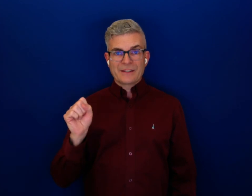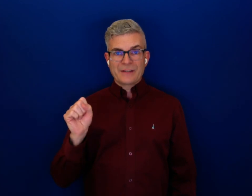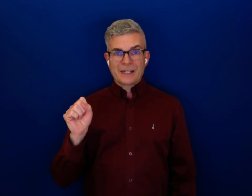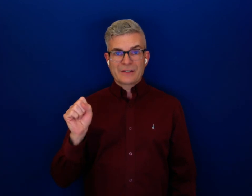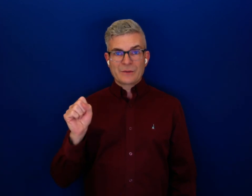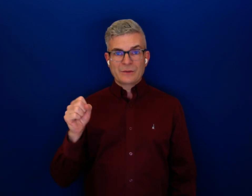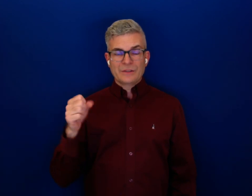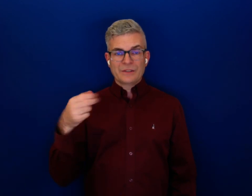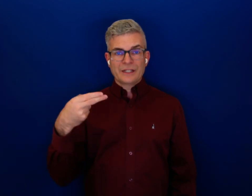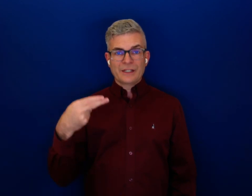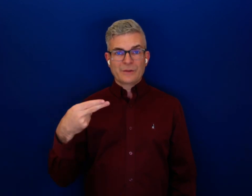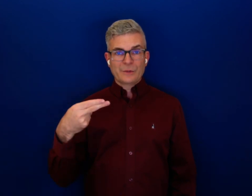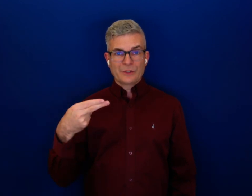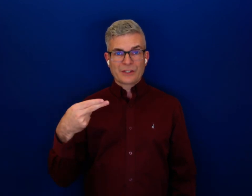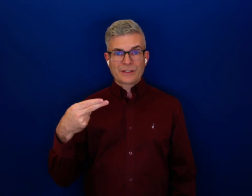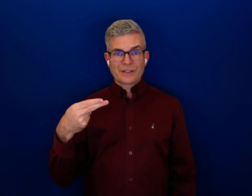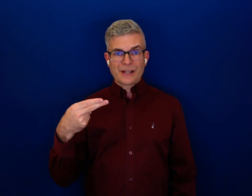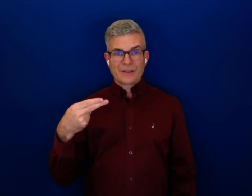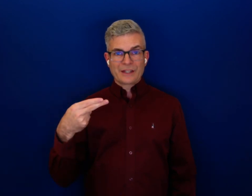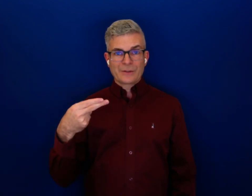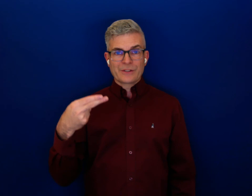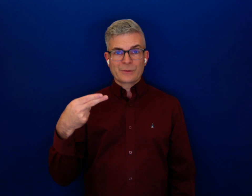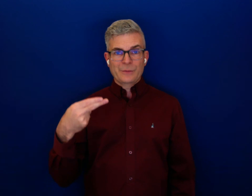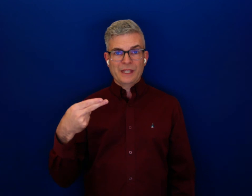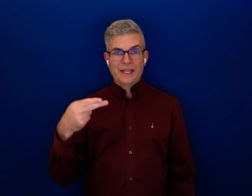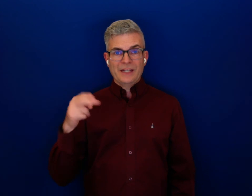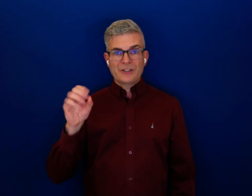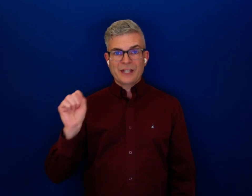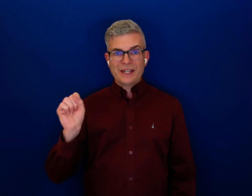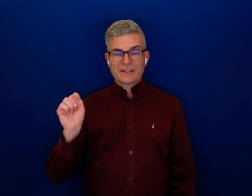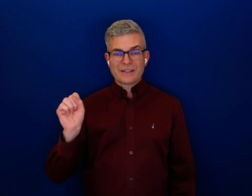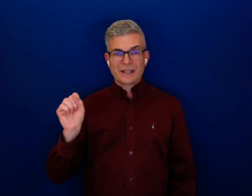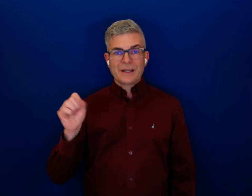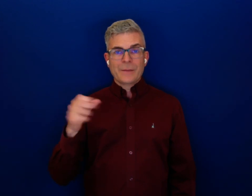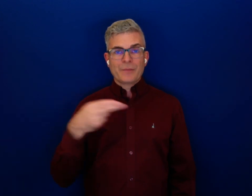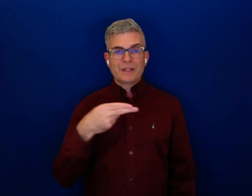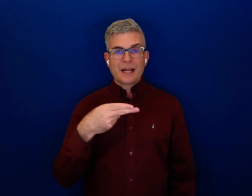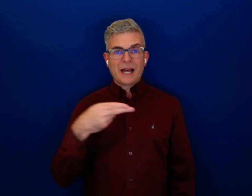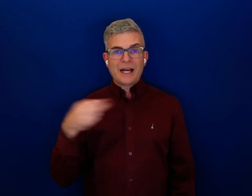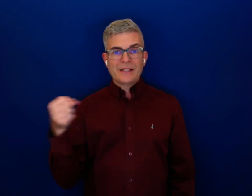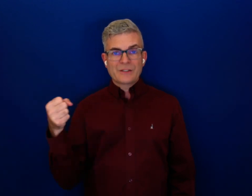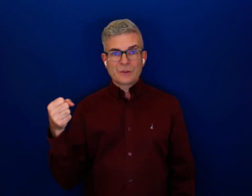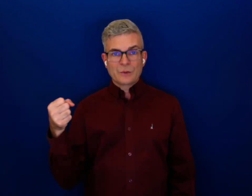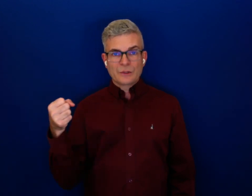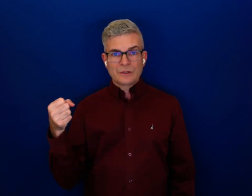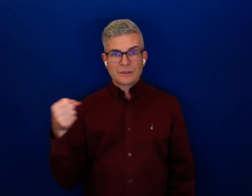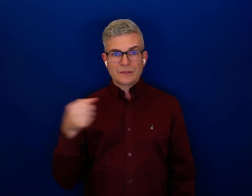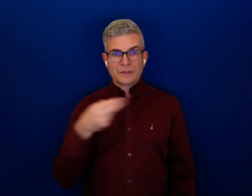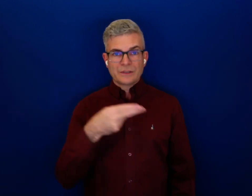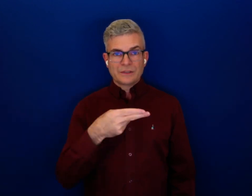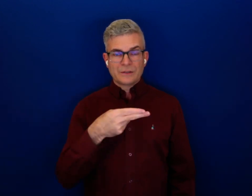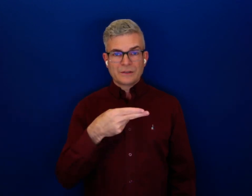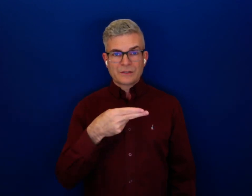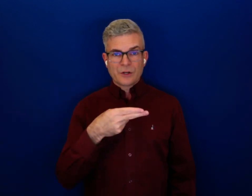high school, and if you were just to sign the letters, it would be HS. But high school, starting